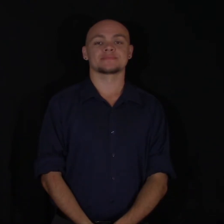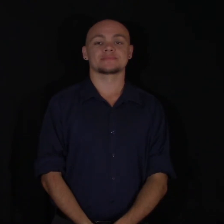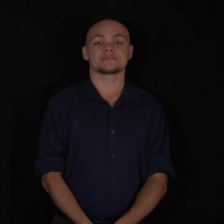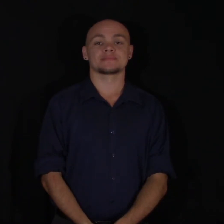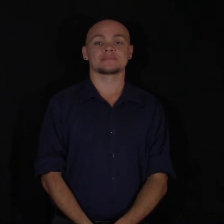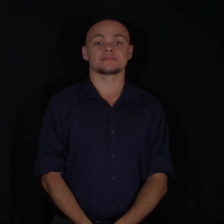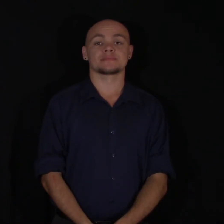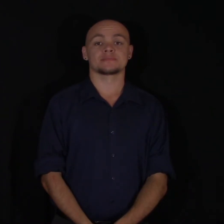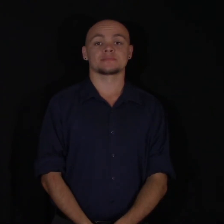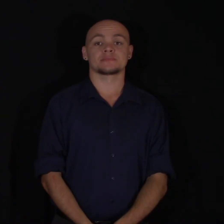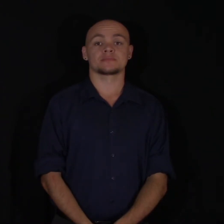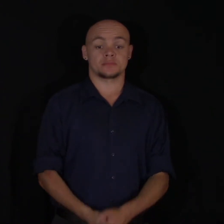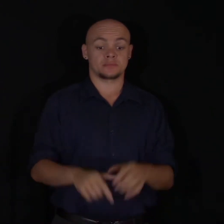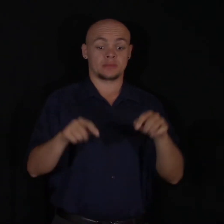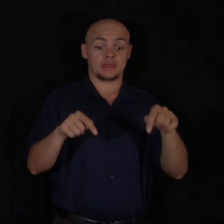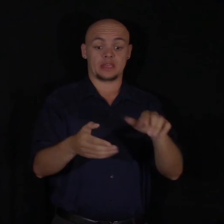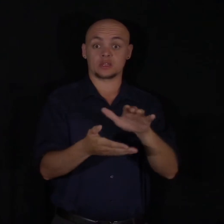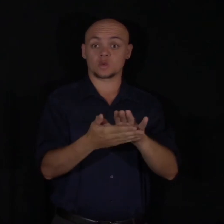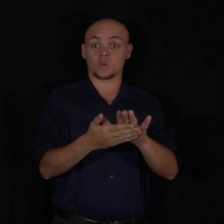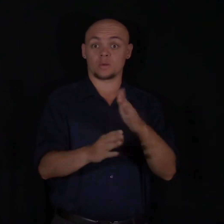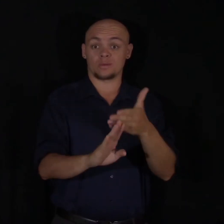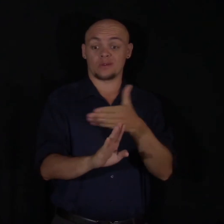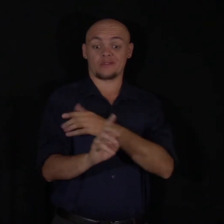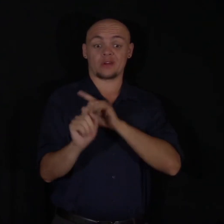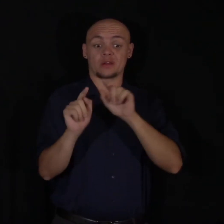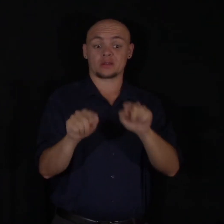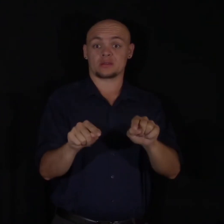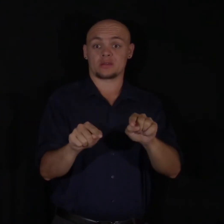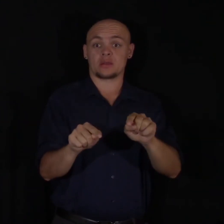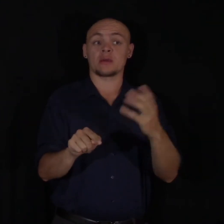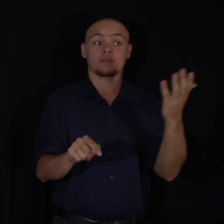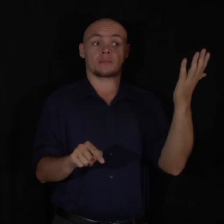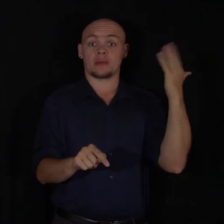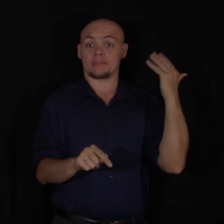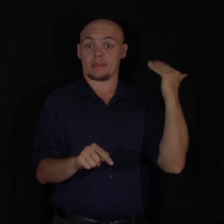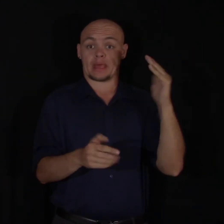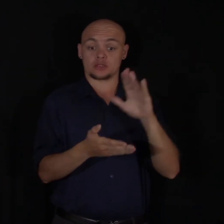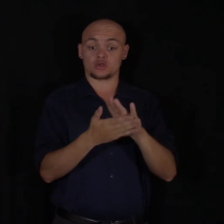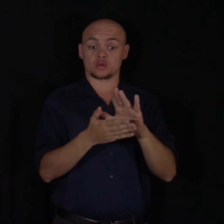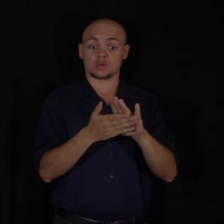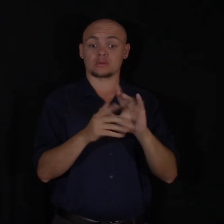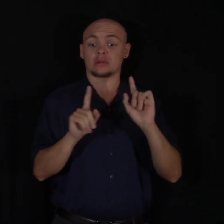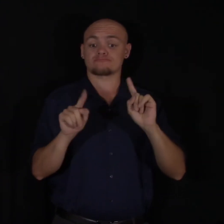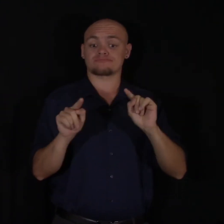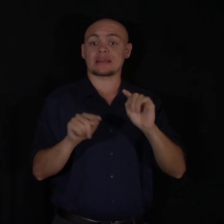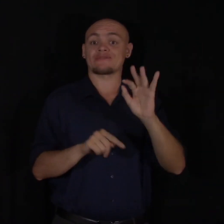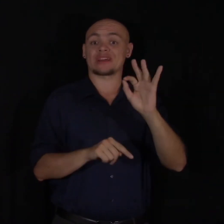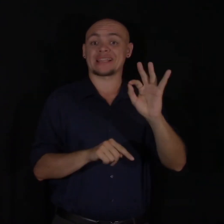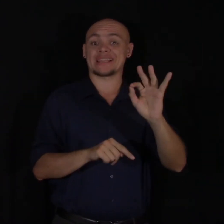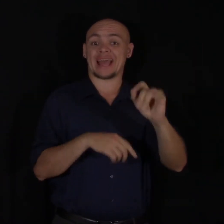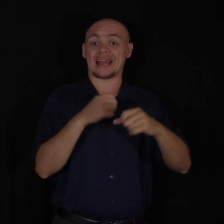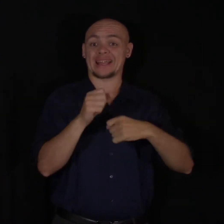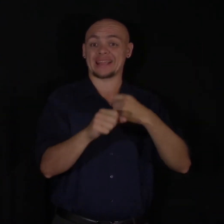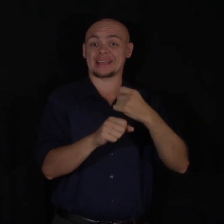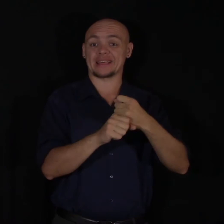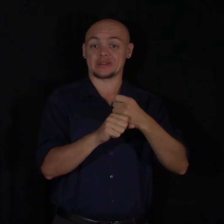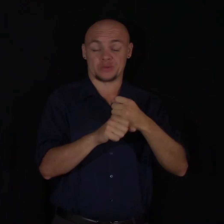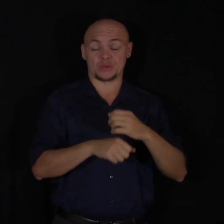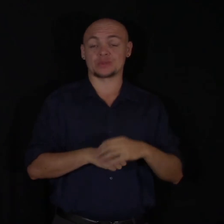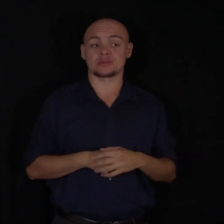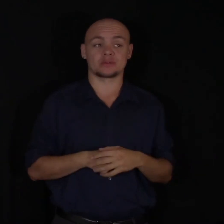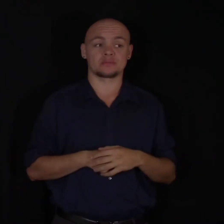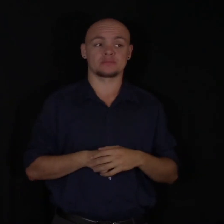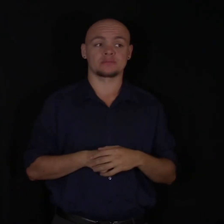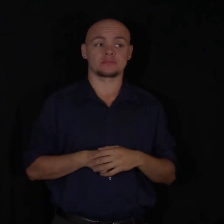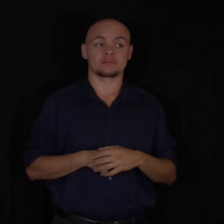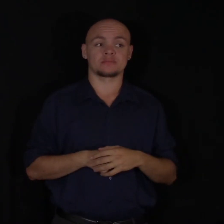Before coming to this school, I'd been in my older one for 9 consecutive years. If you think about it,